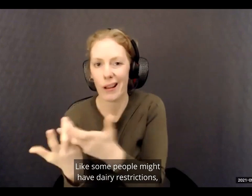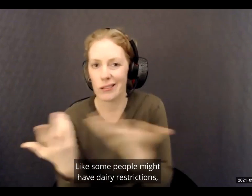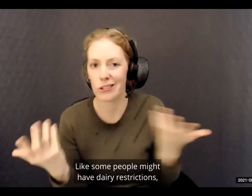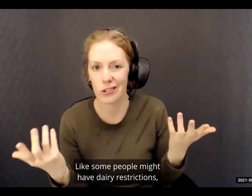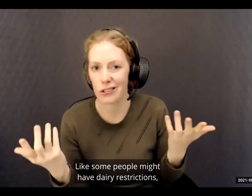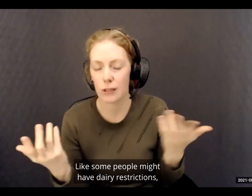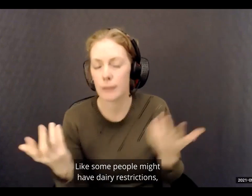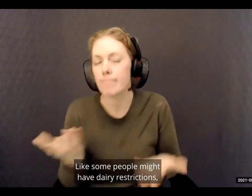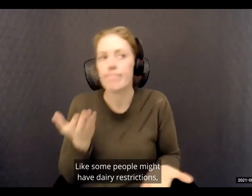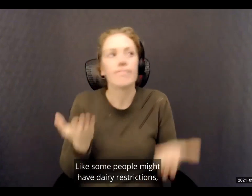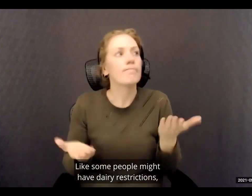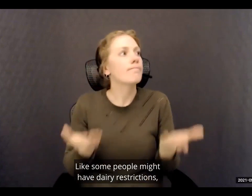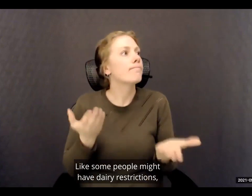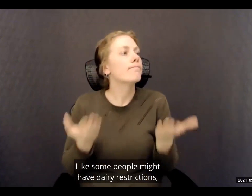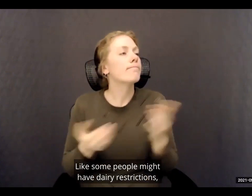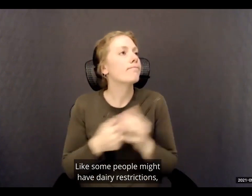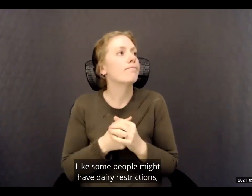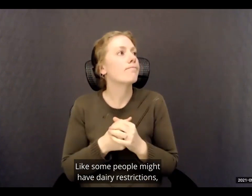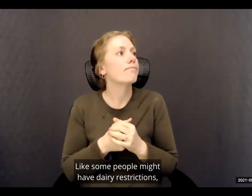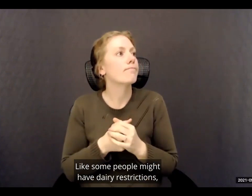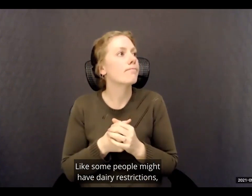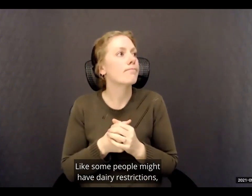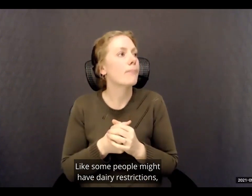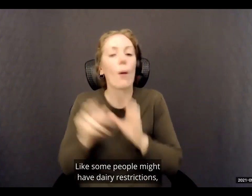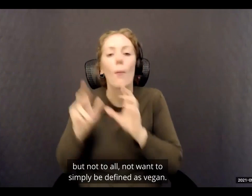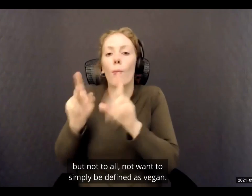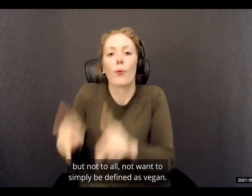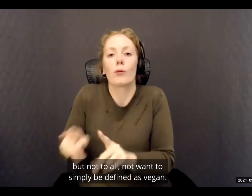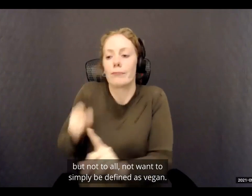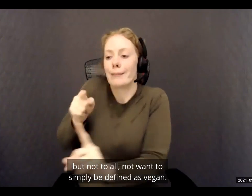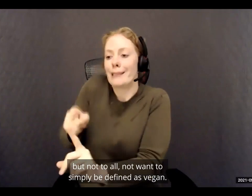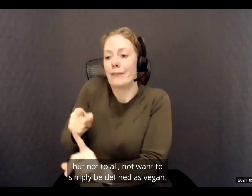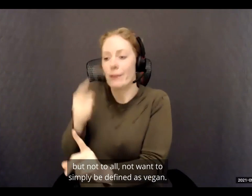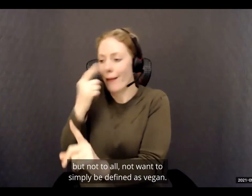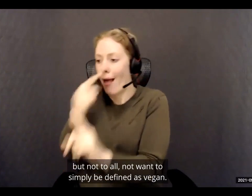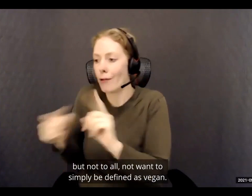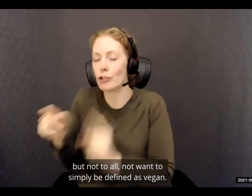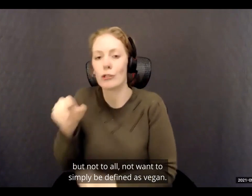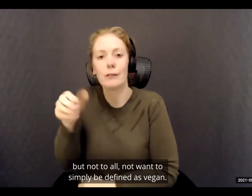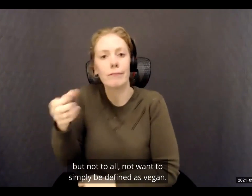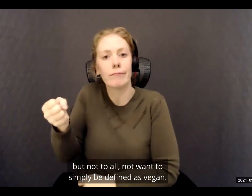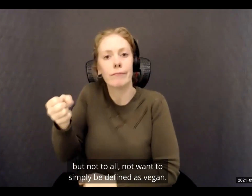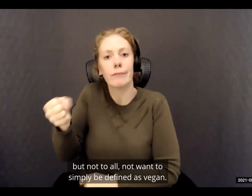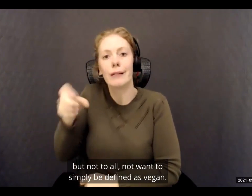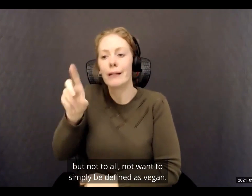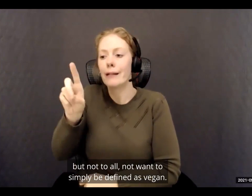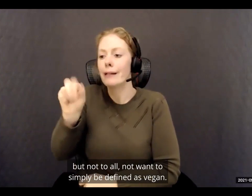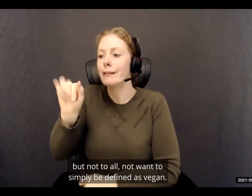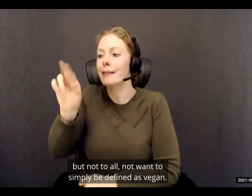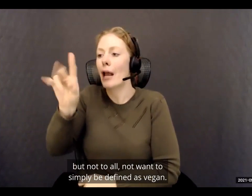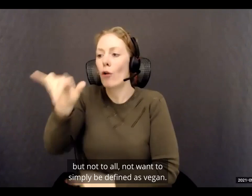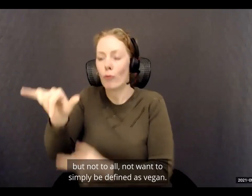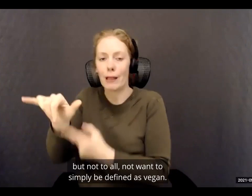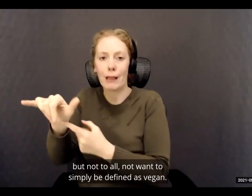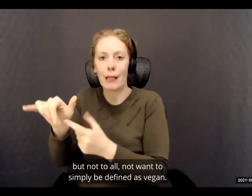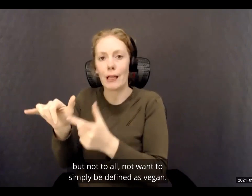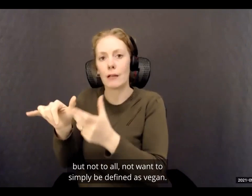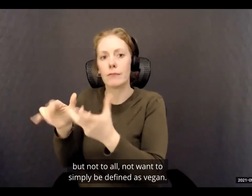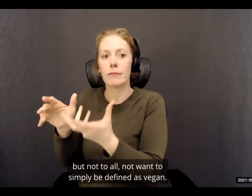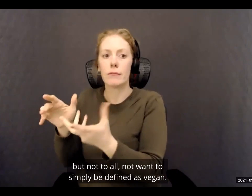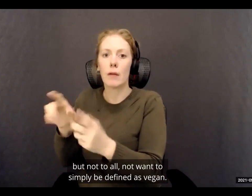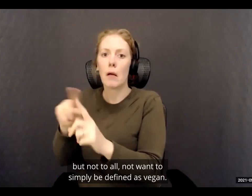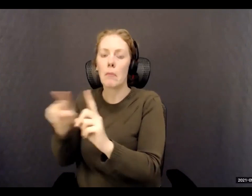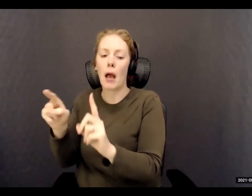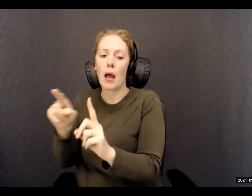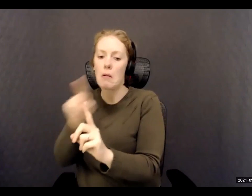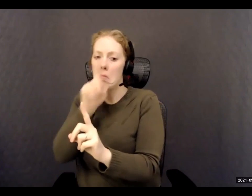people might have dairy restrictions, but not to all, you know, not want